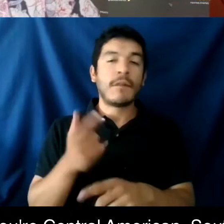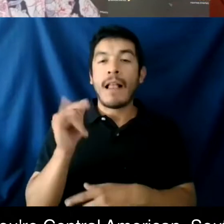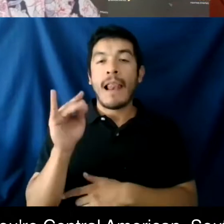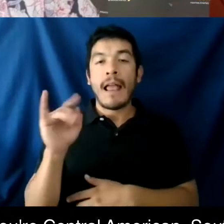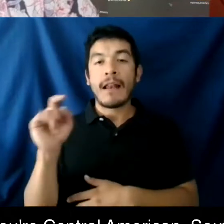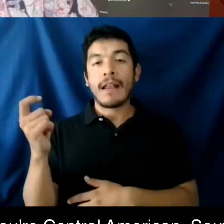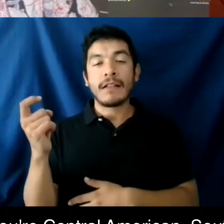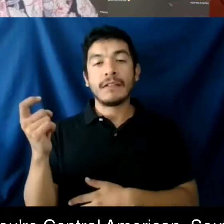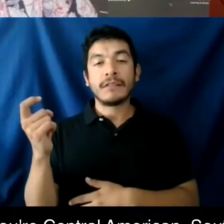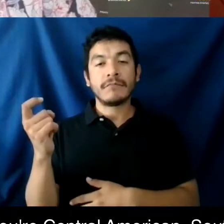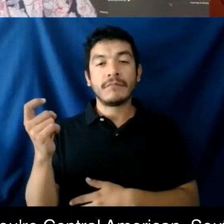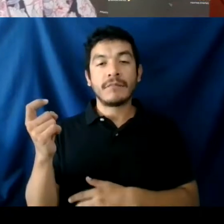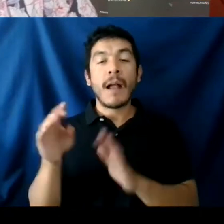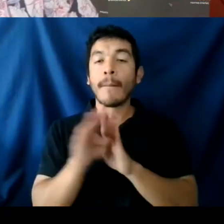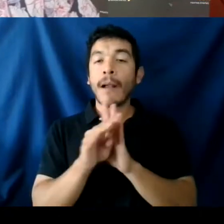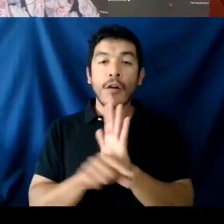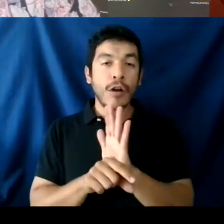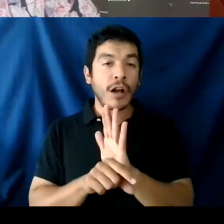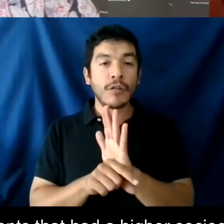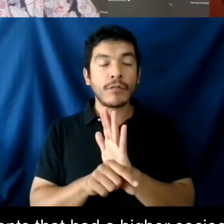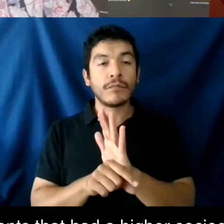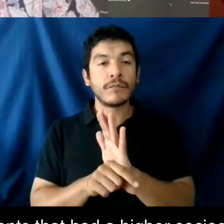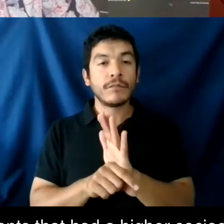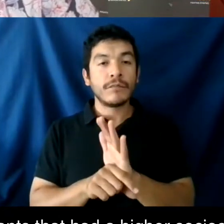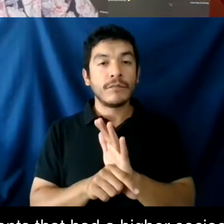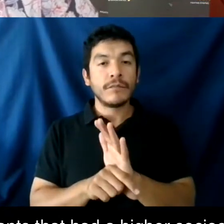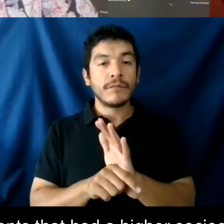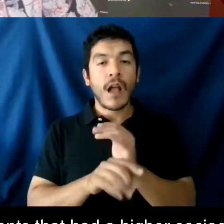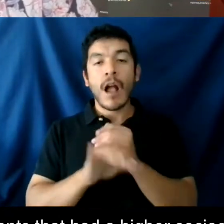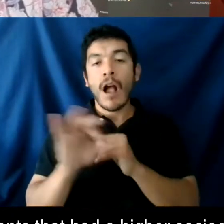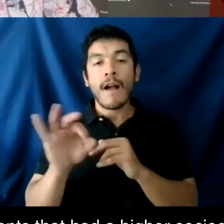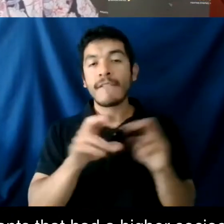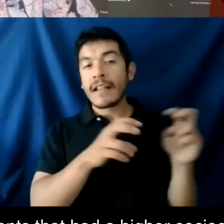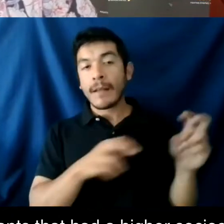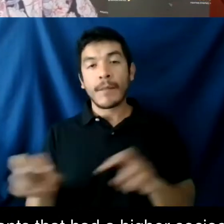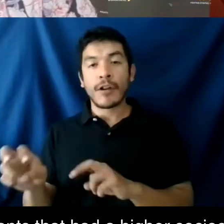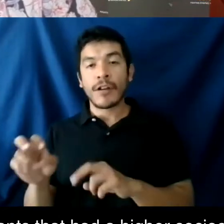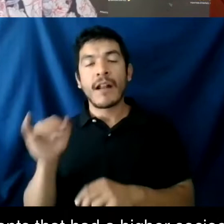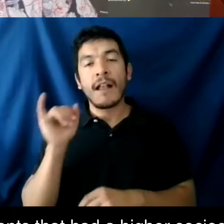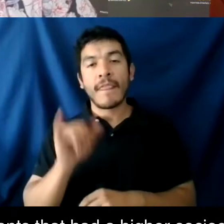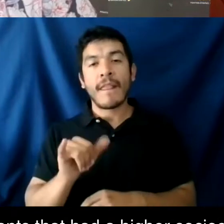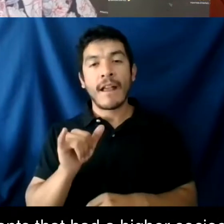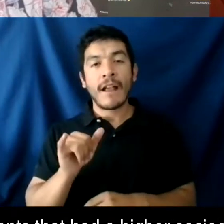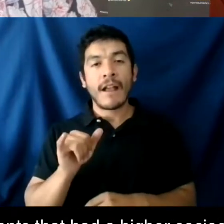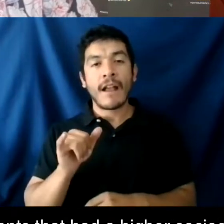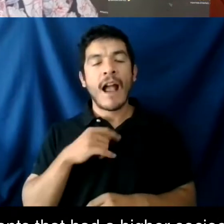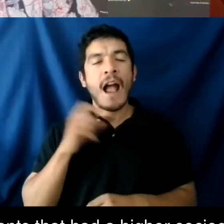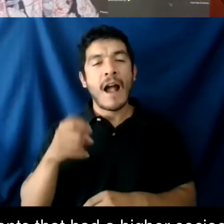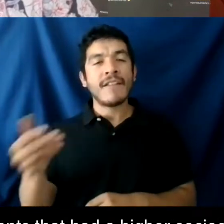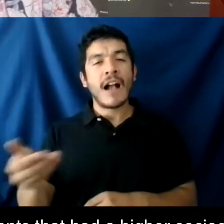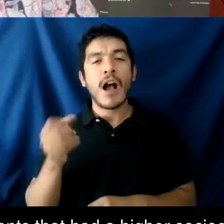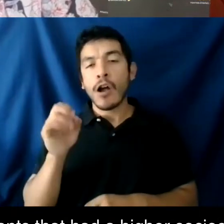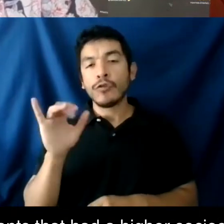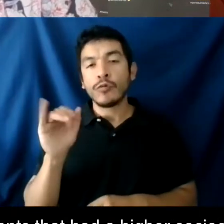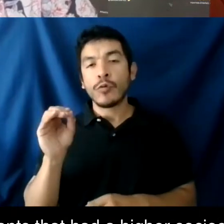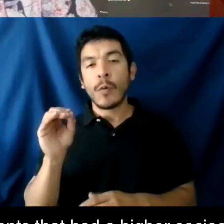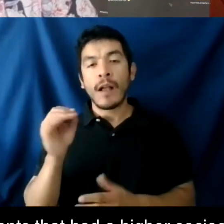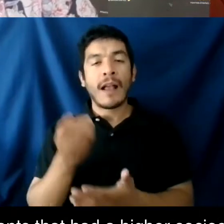Latinx background of immigrants that had a higher socioeconomic status or